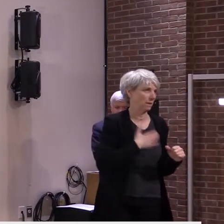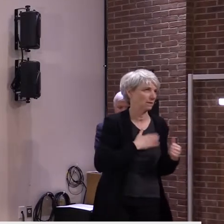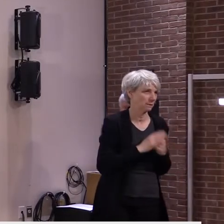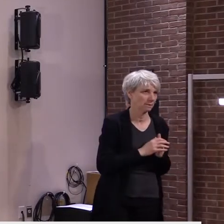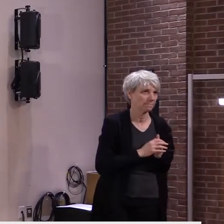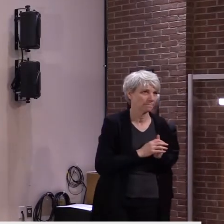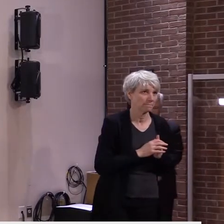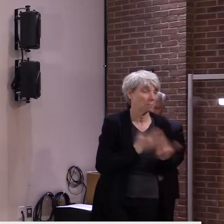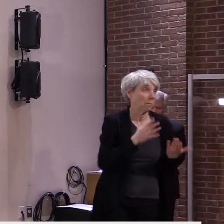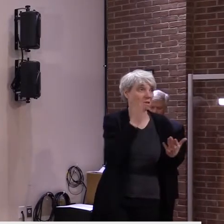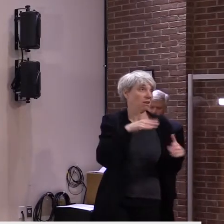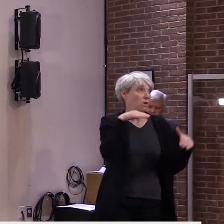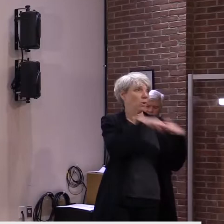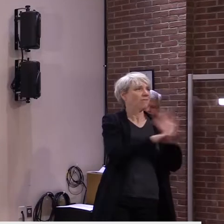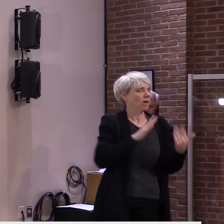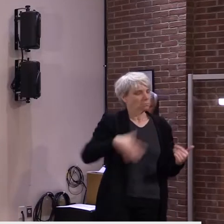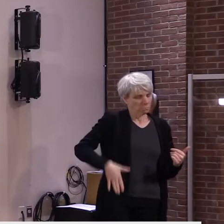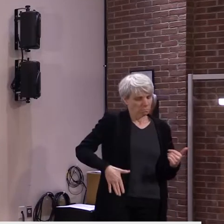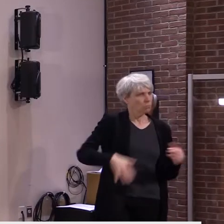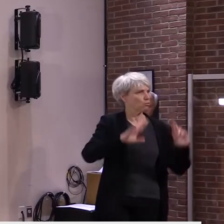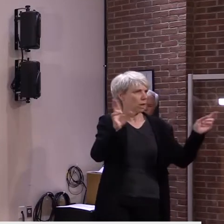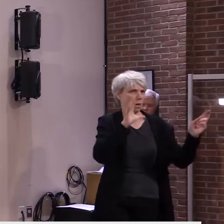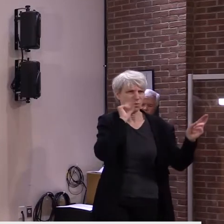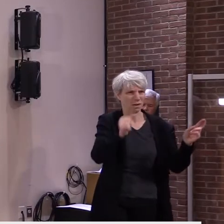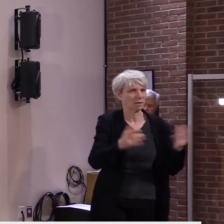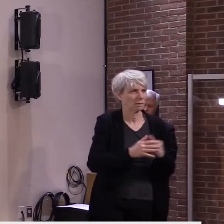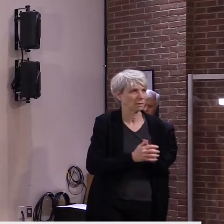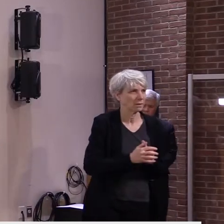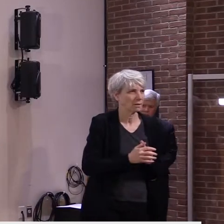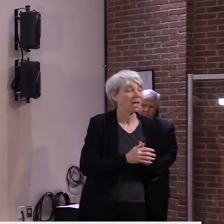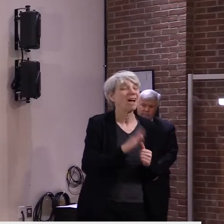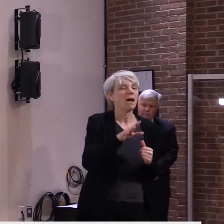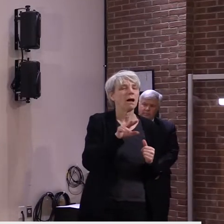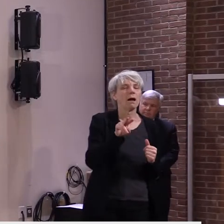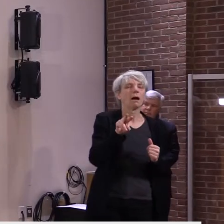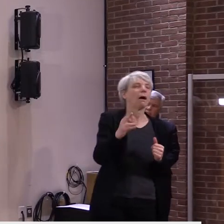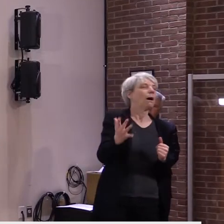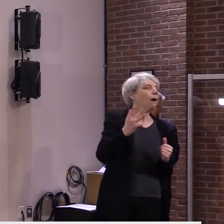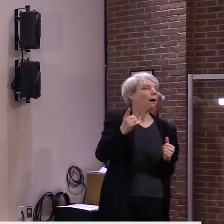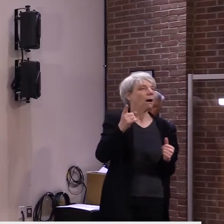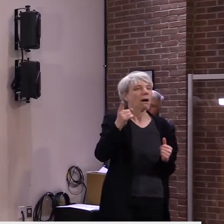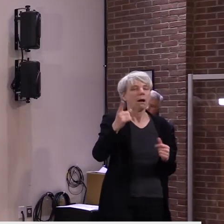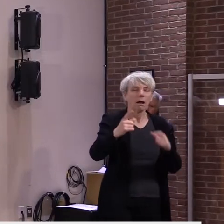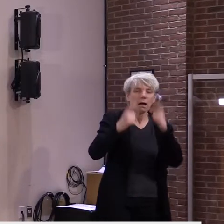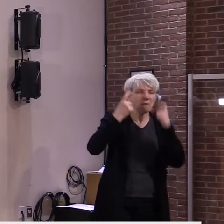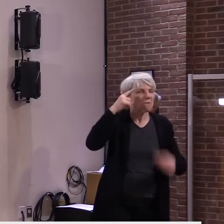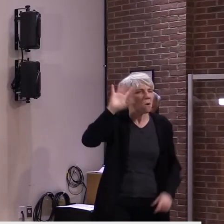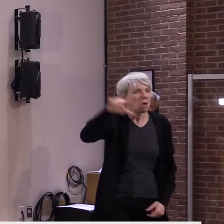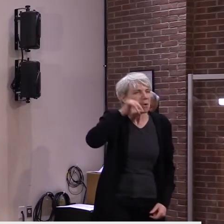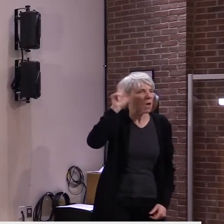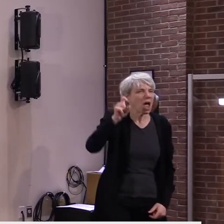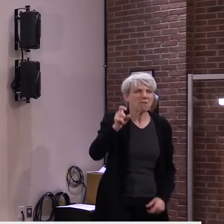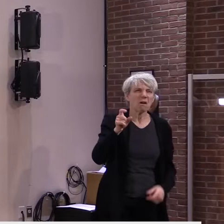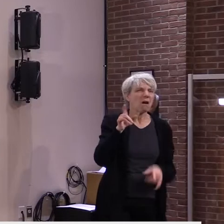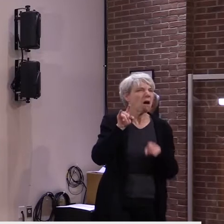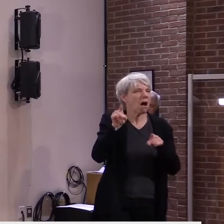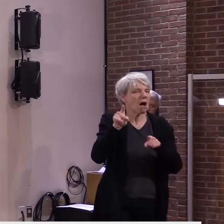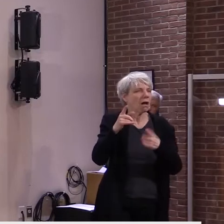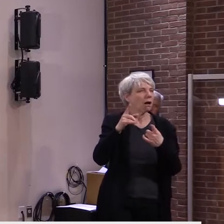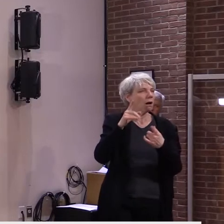there or not. And again, please don't judge. None of us can know anyone's unique